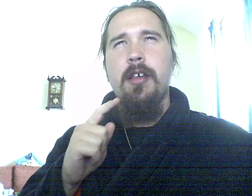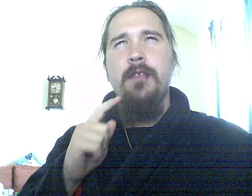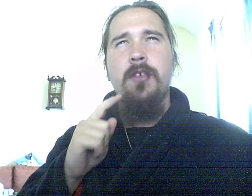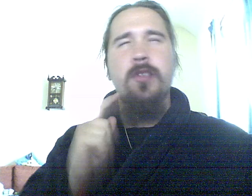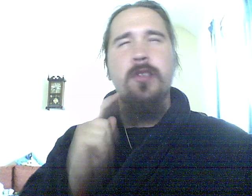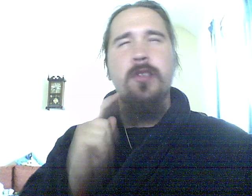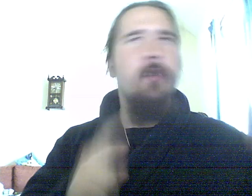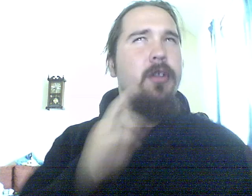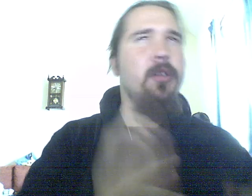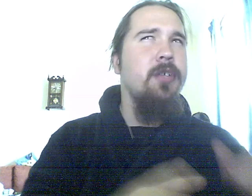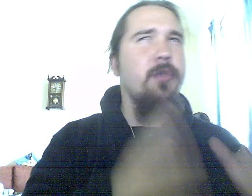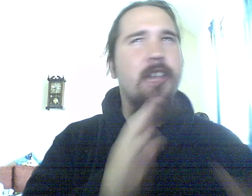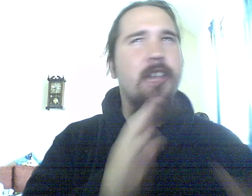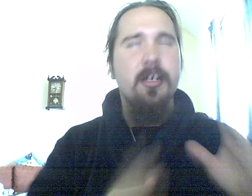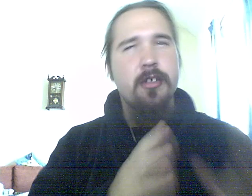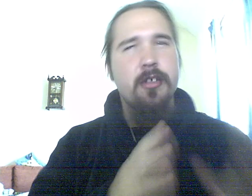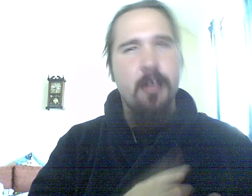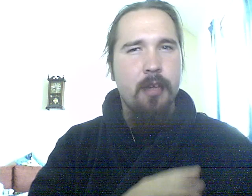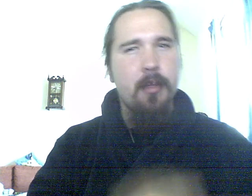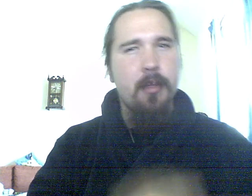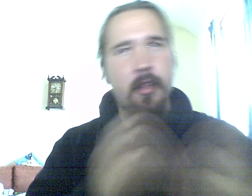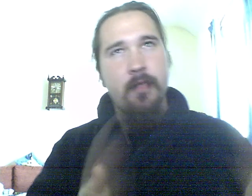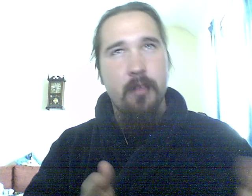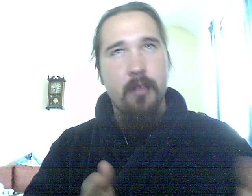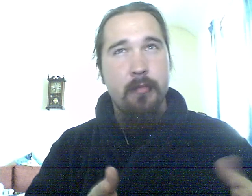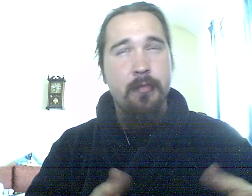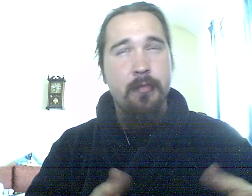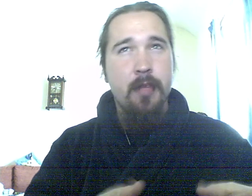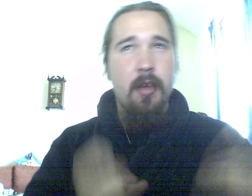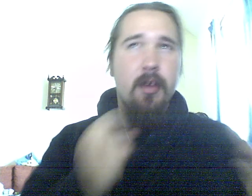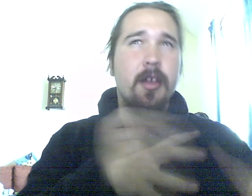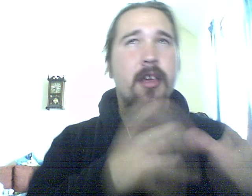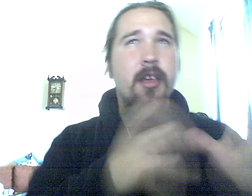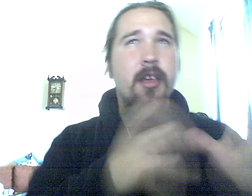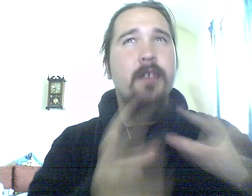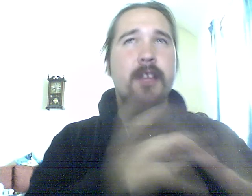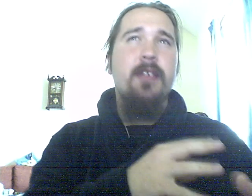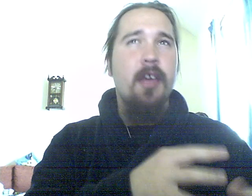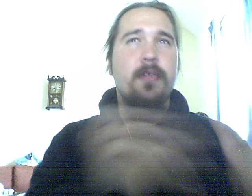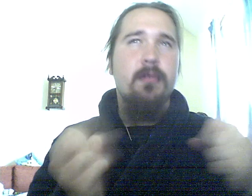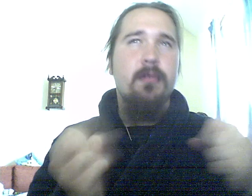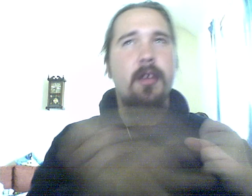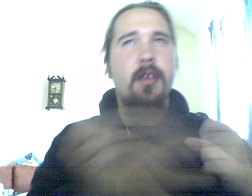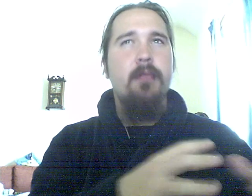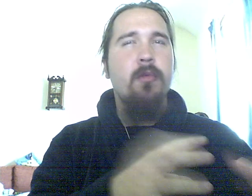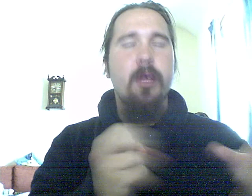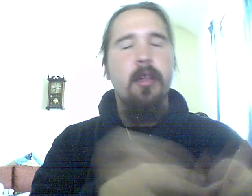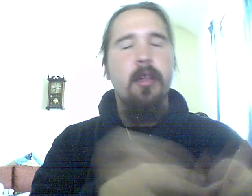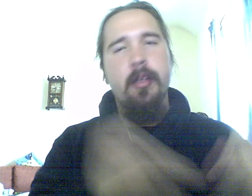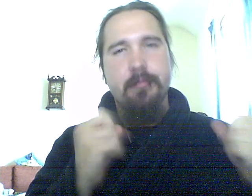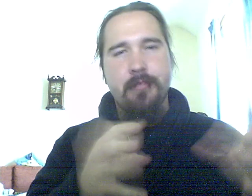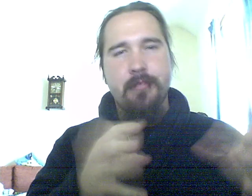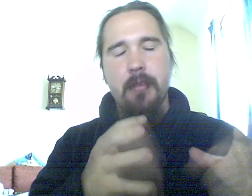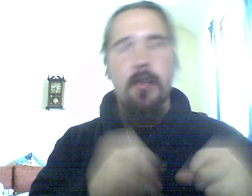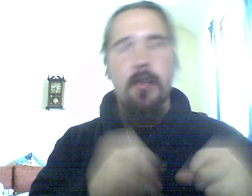gives you so little clues to what's actually going to happen in the film. Okay, the key events, yes, they're quite clearly demonstrated